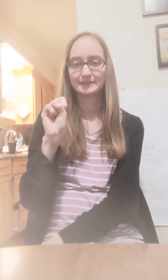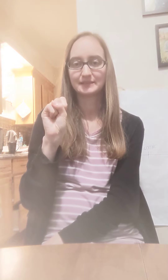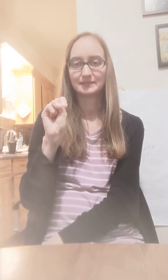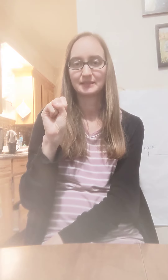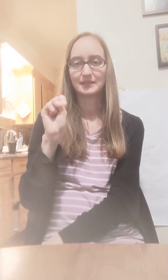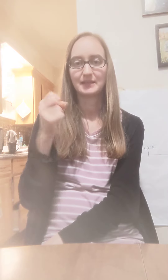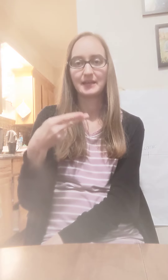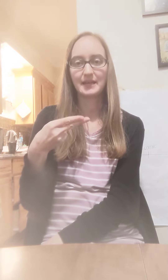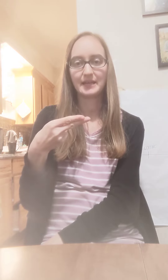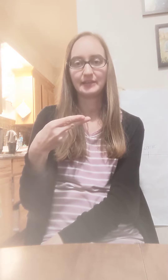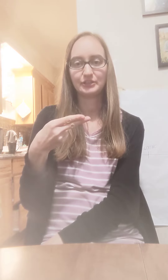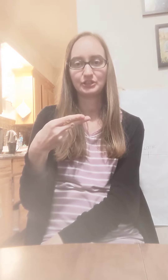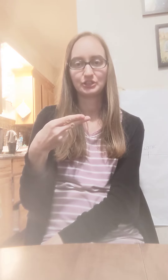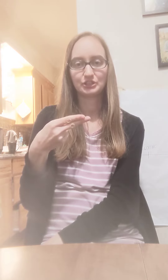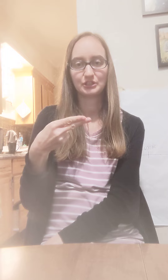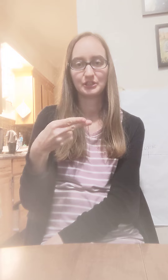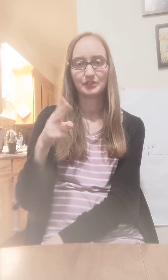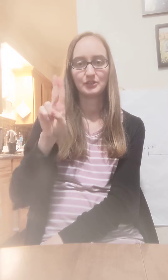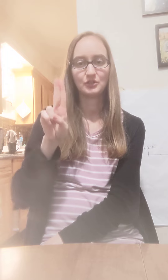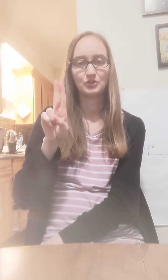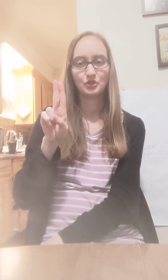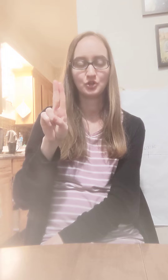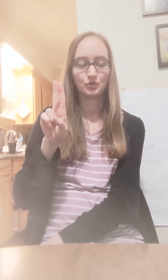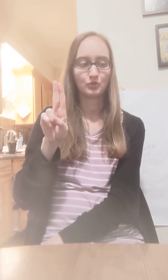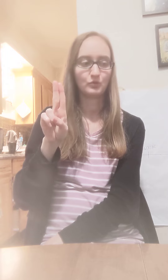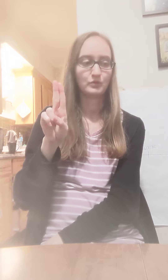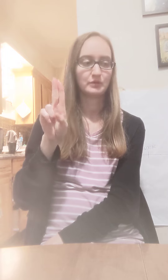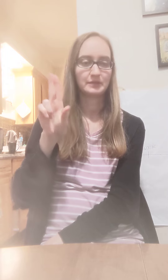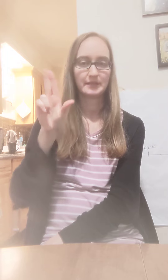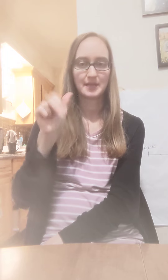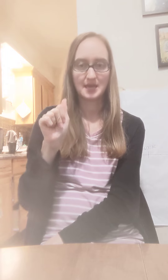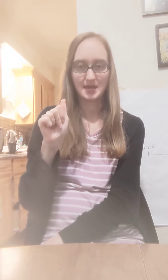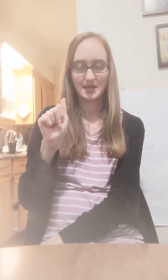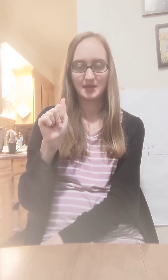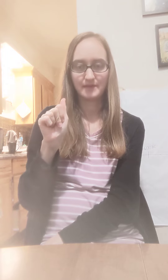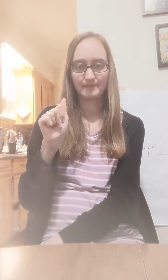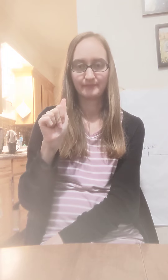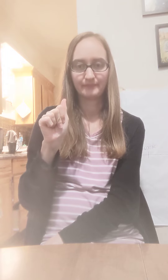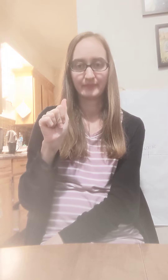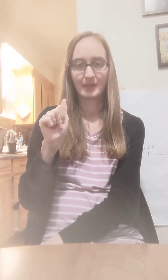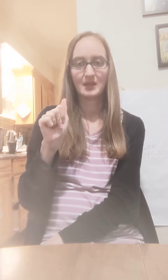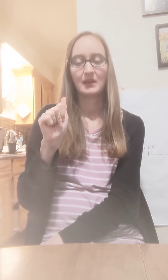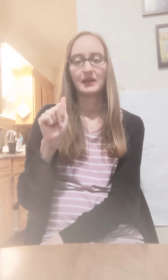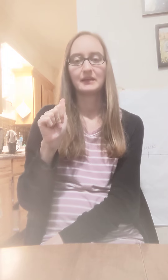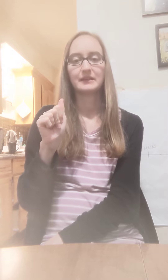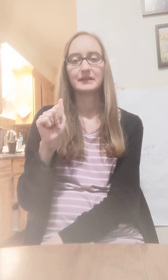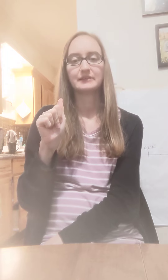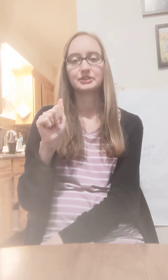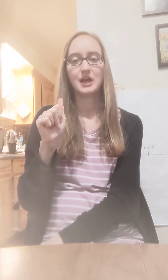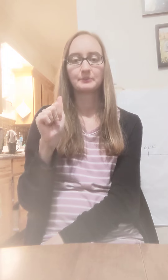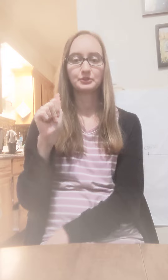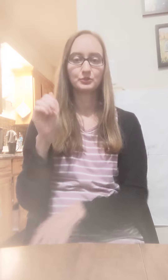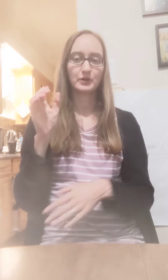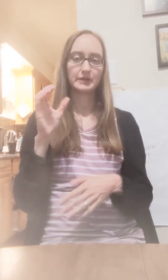-H-U-A, and then chapter one,